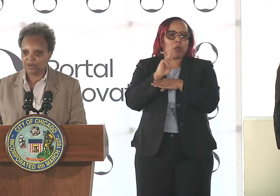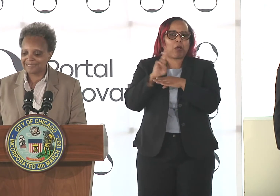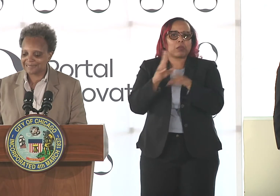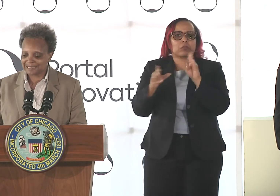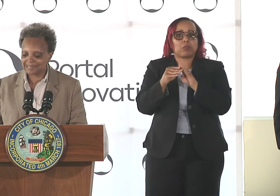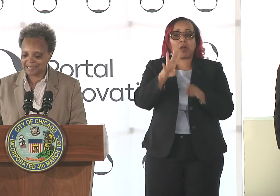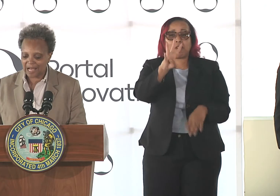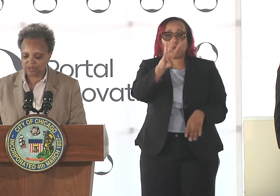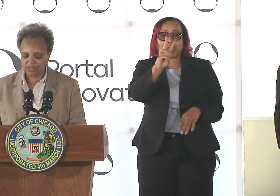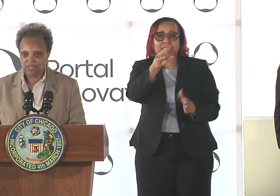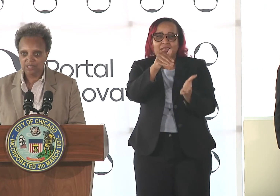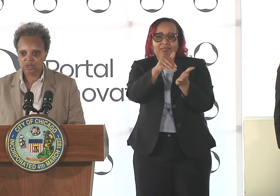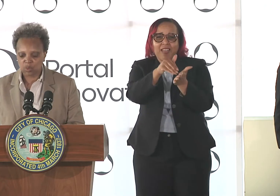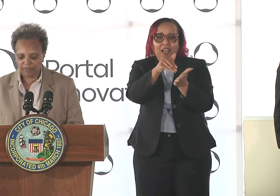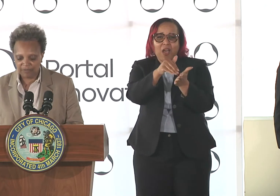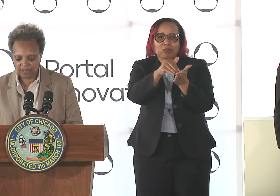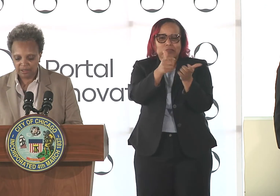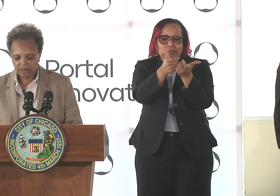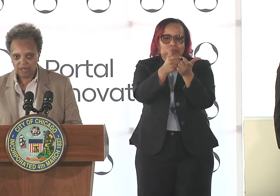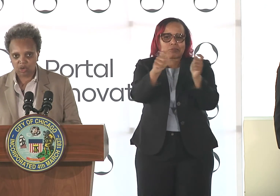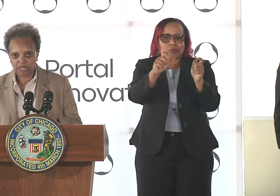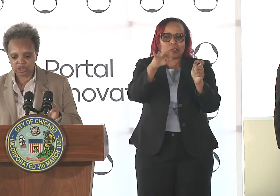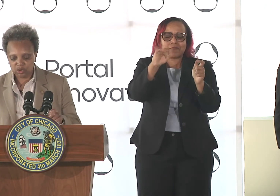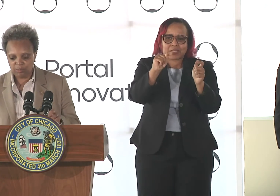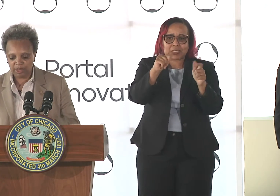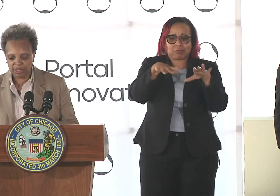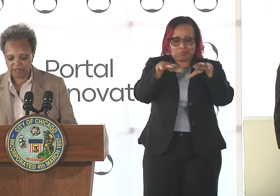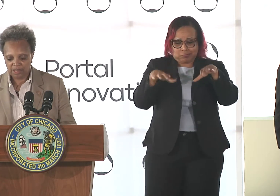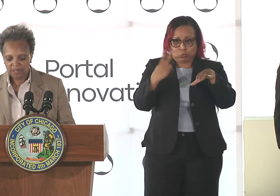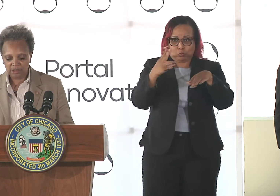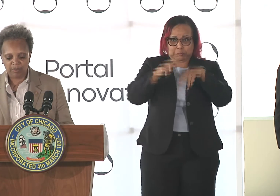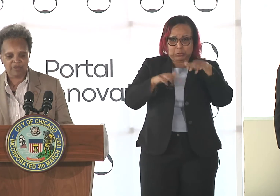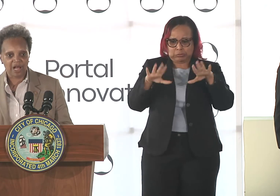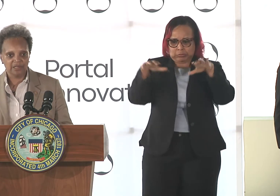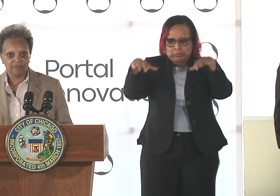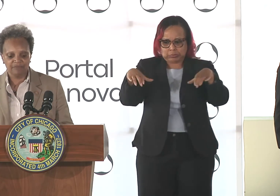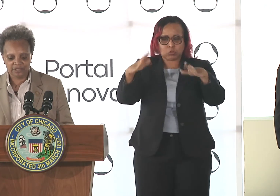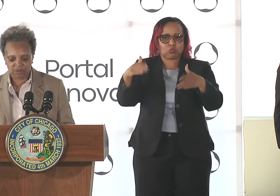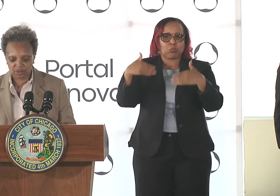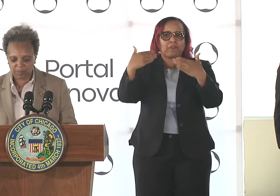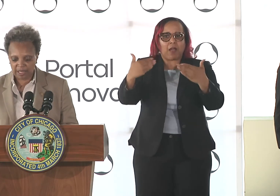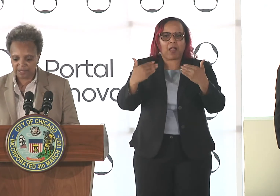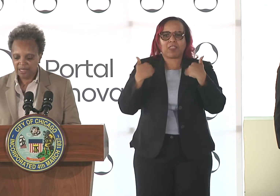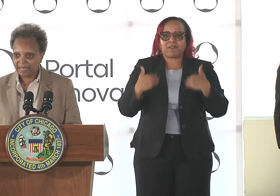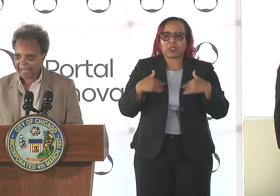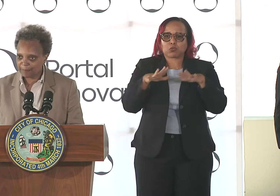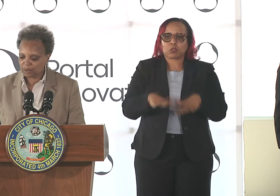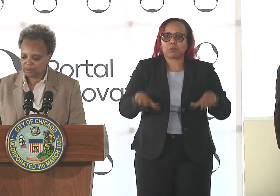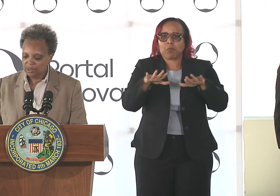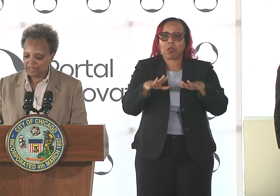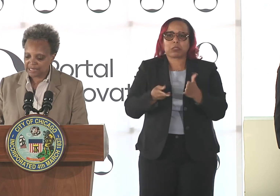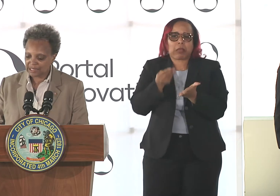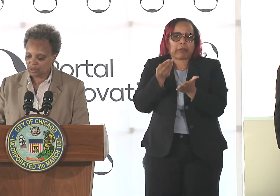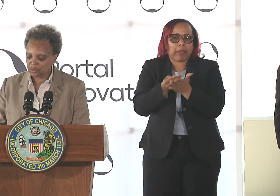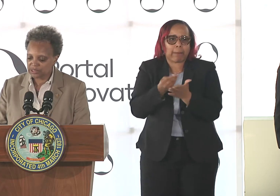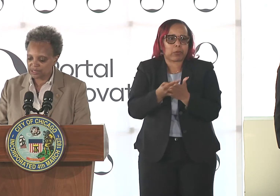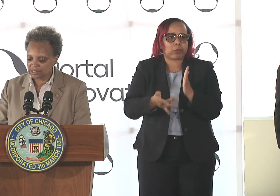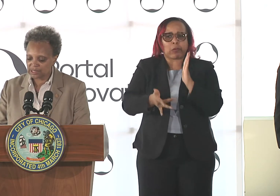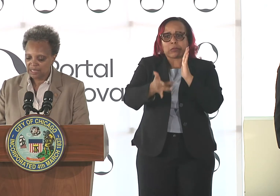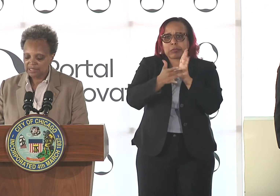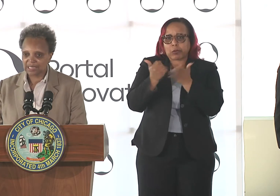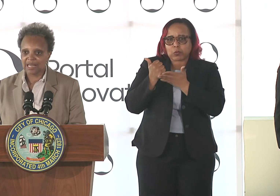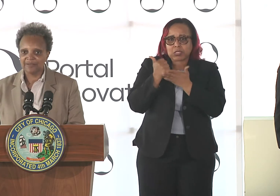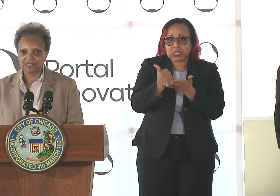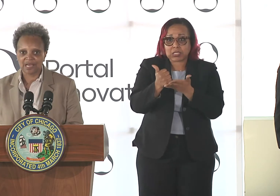of 46,000 square feet across 2 buildings to provide the physical space, capital, and technical